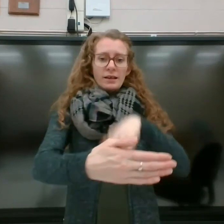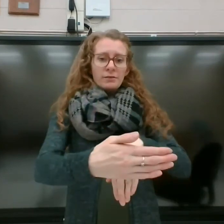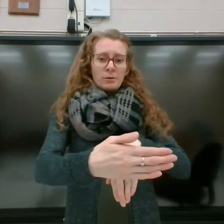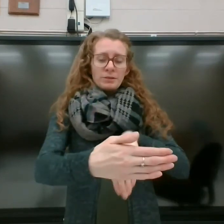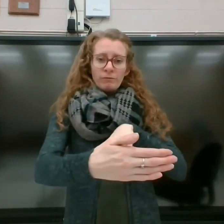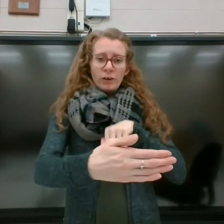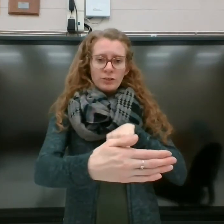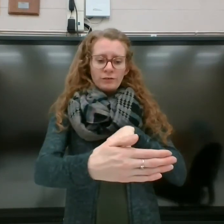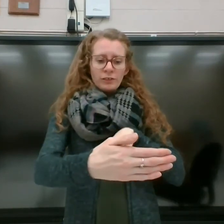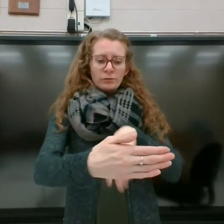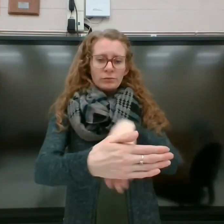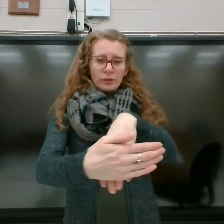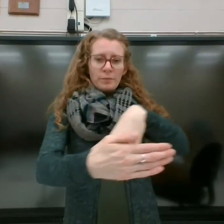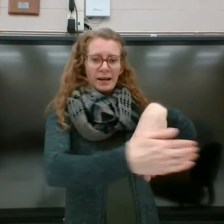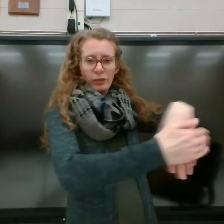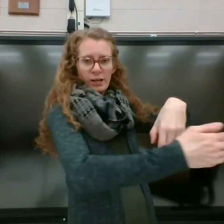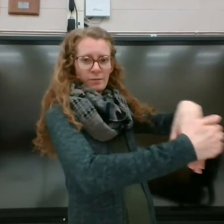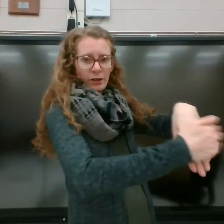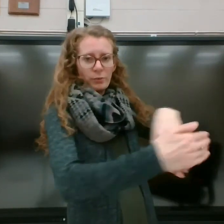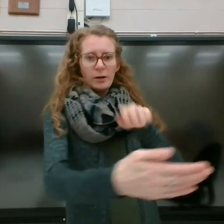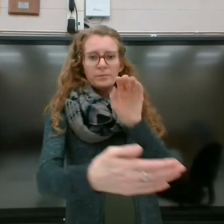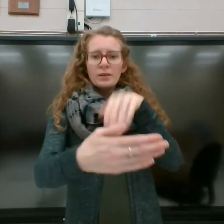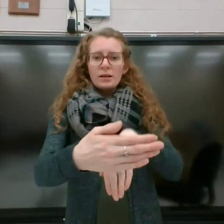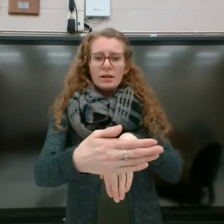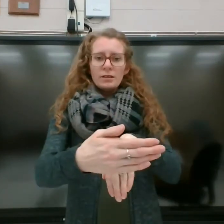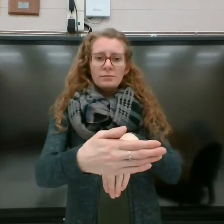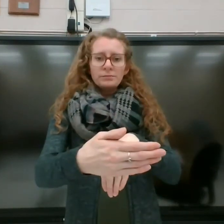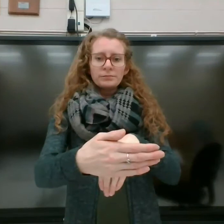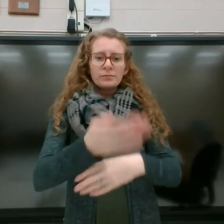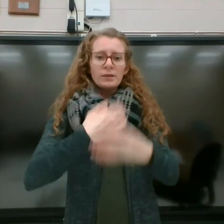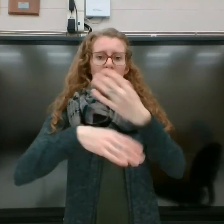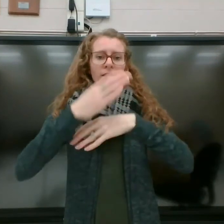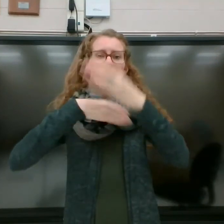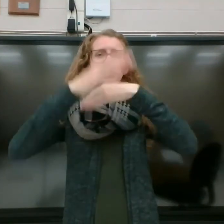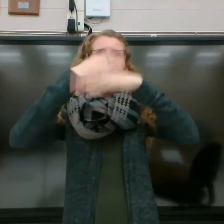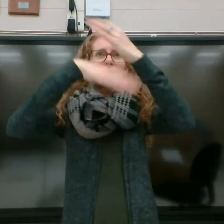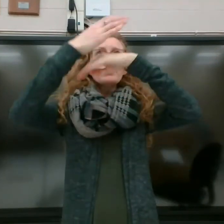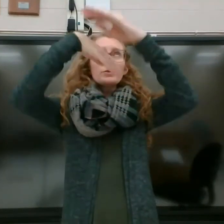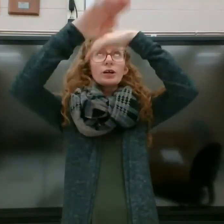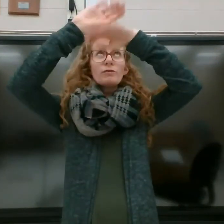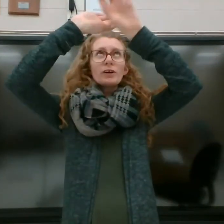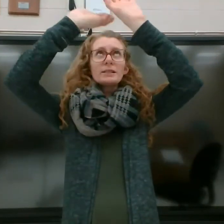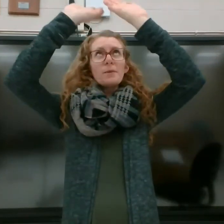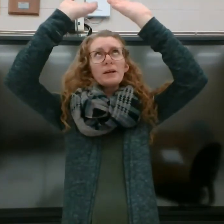in comes in front of you, the back of your hand by your palm. In. Heavenly. So you're going to move your hands up like